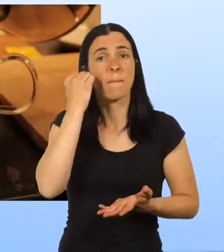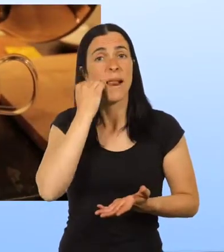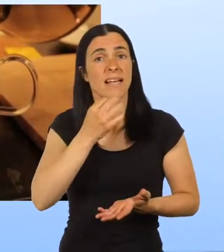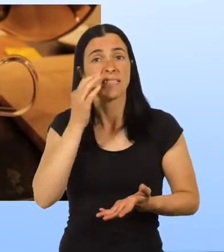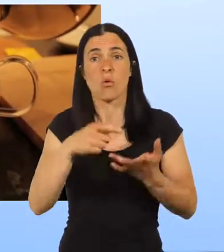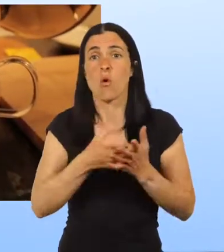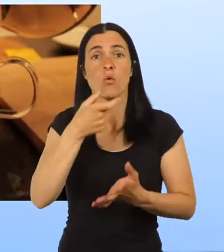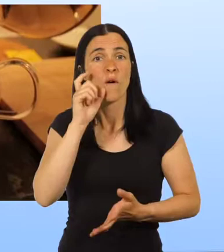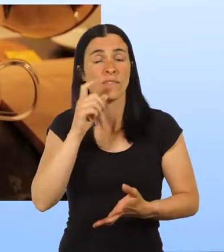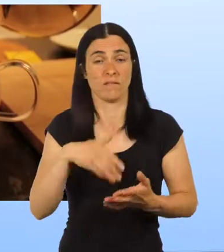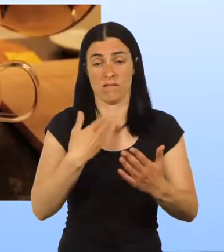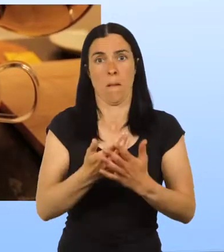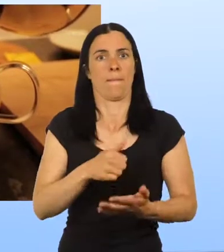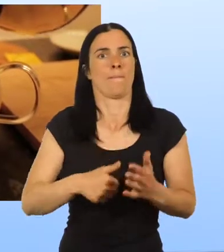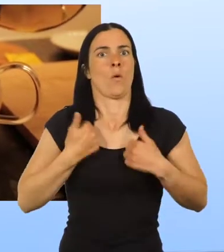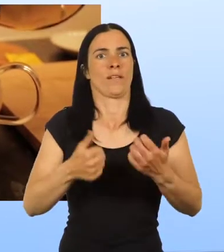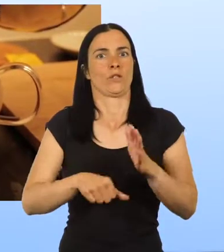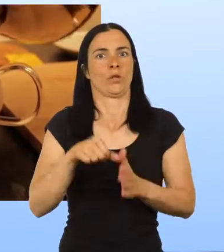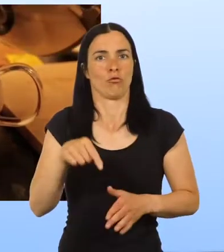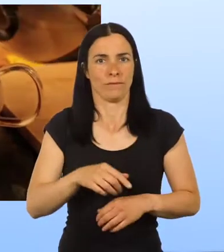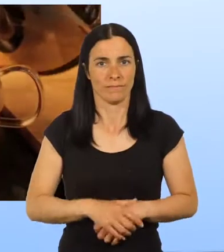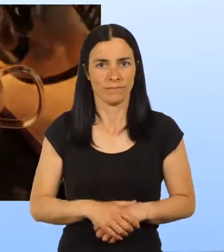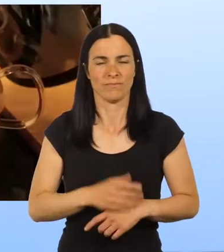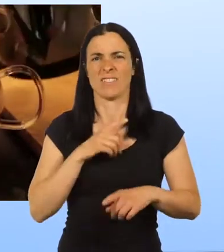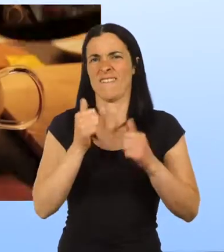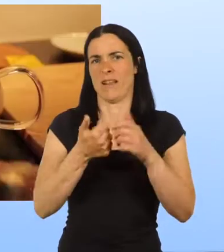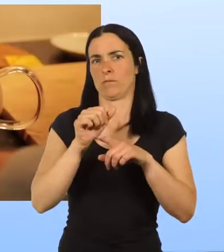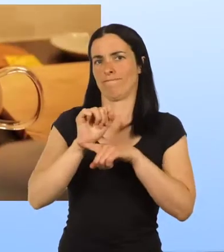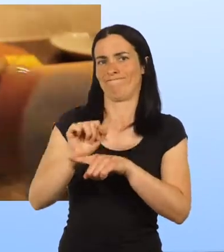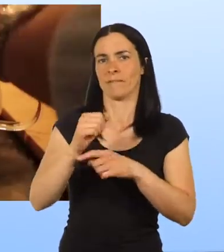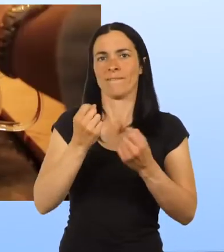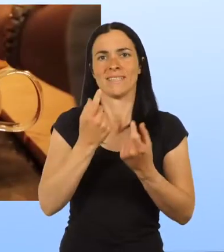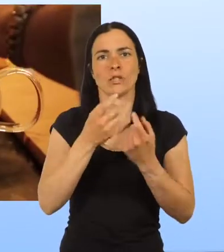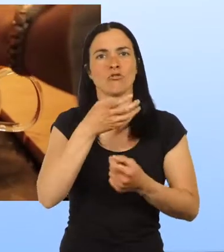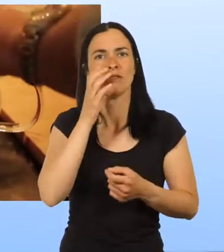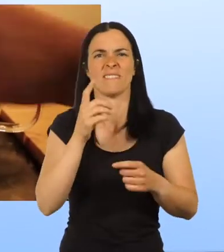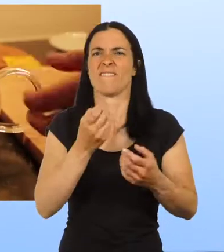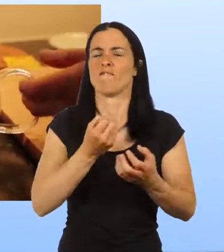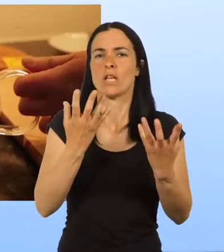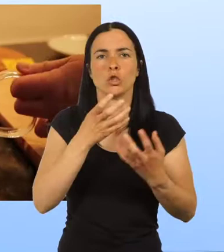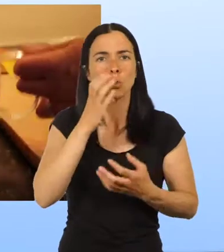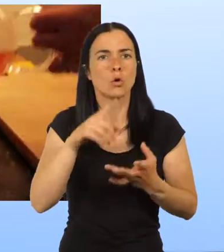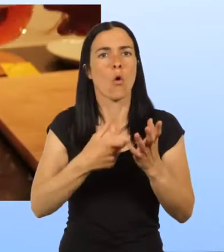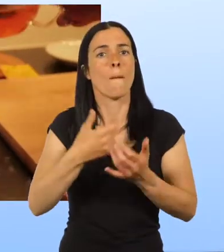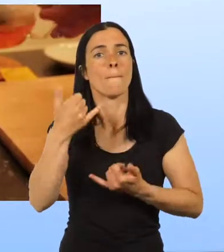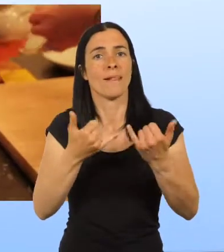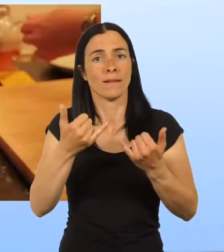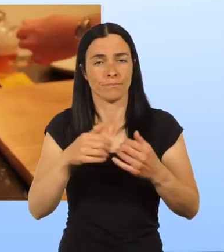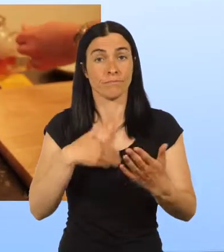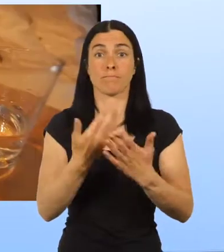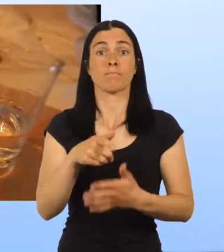tea, black tea or coffee on the morning of surgery. Do not drink fizzy juice, fresh fruit juice or